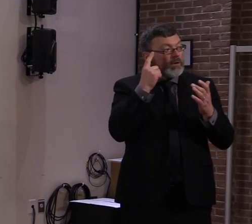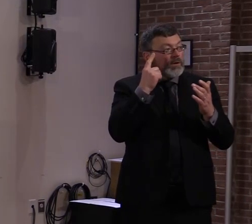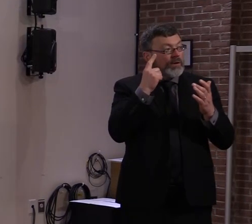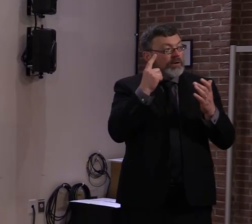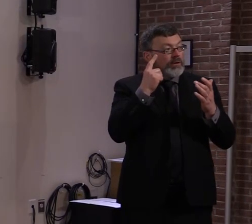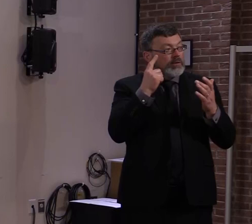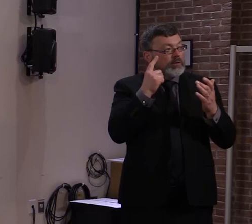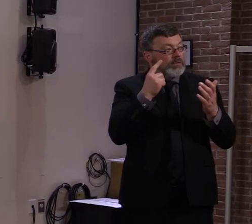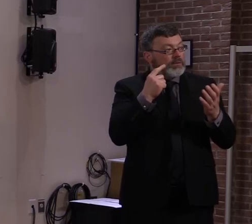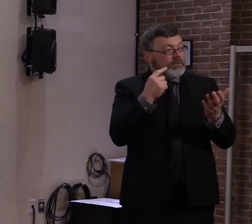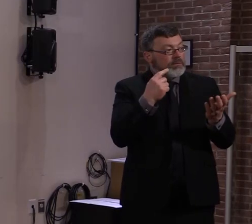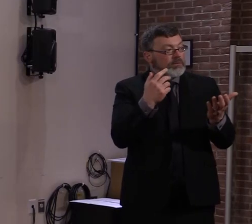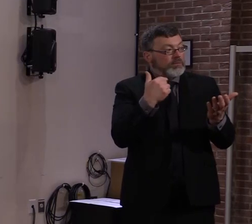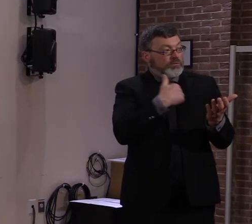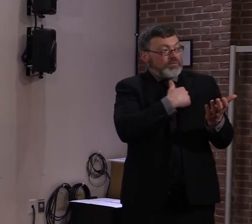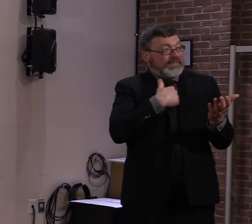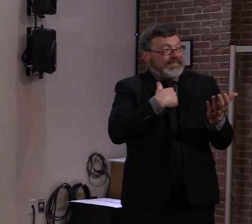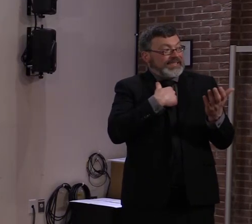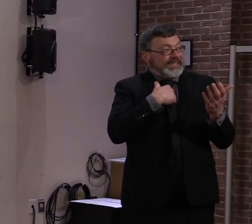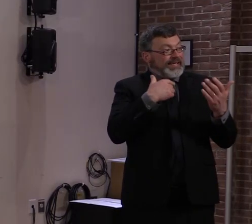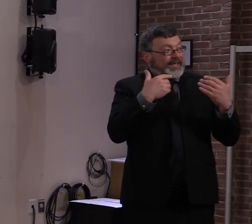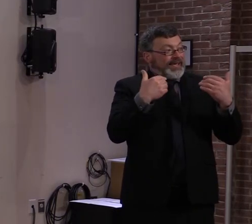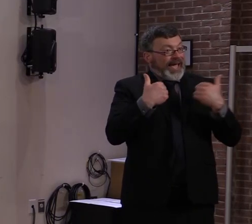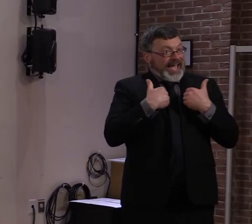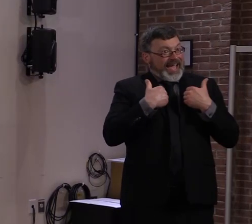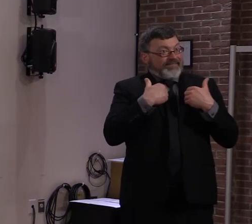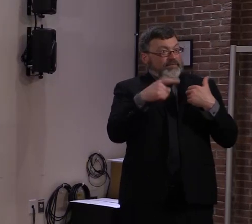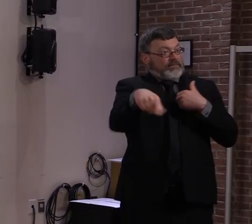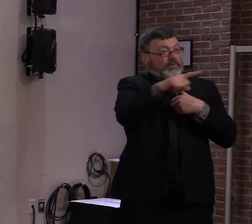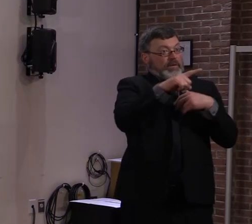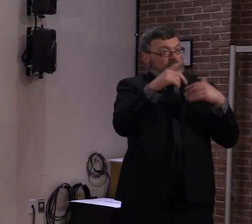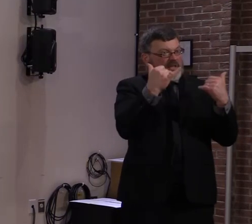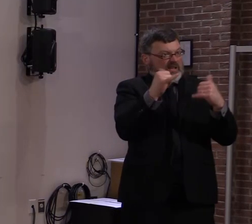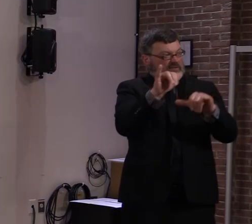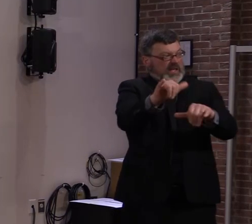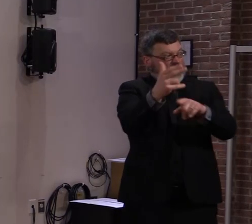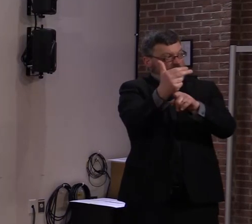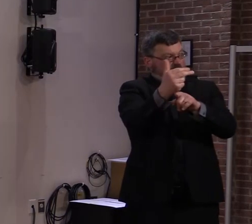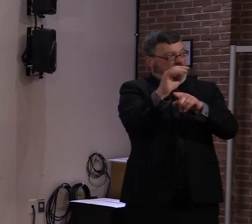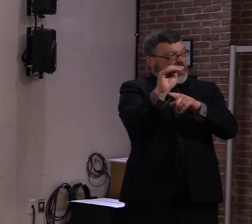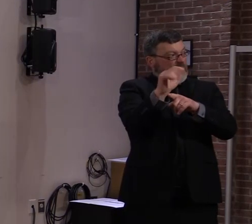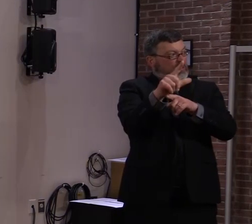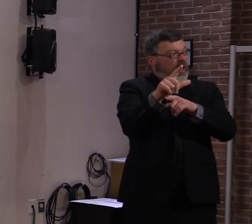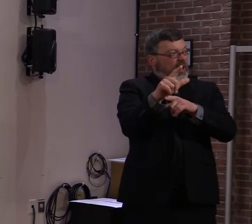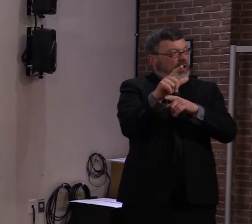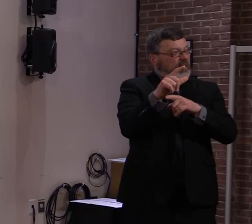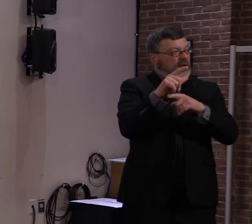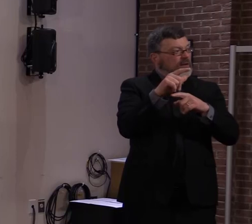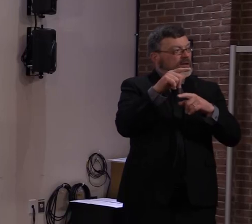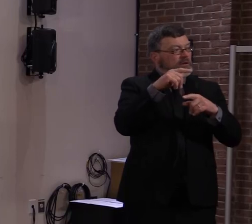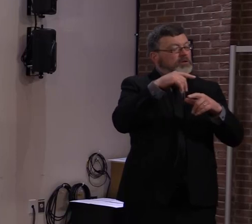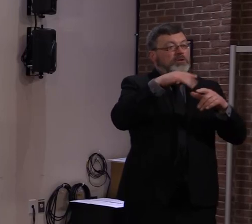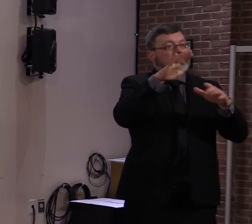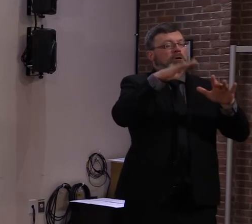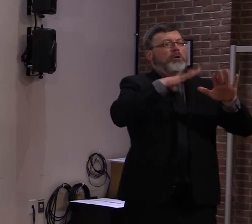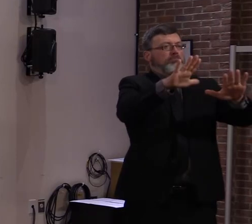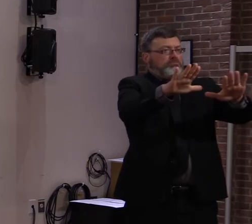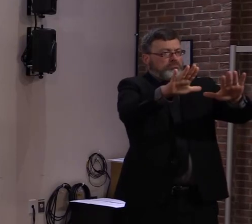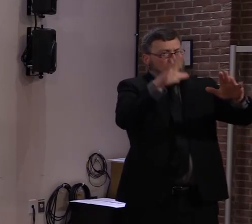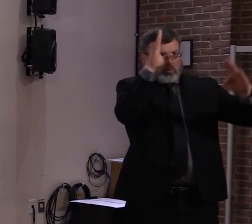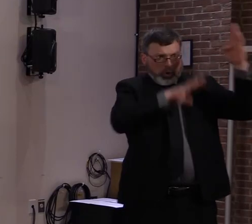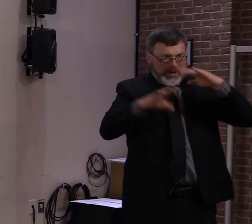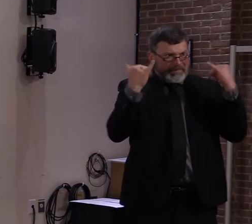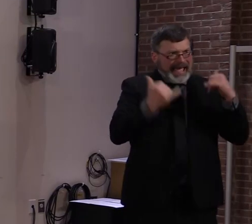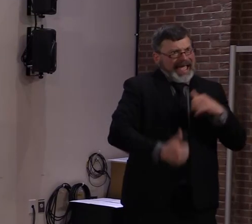hotel program until this July 1st. At this time, I'll turn it over to Dr. Levine, who